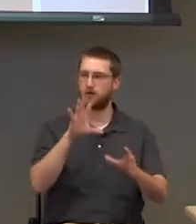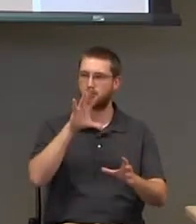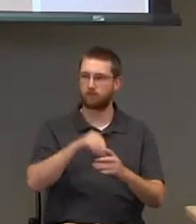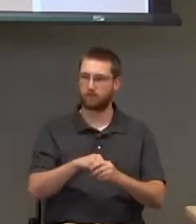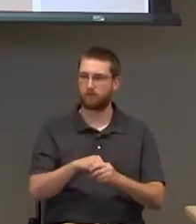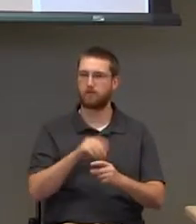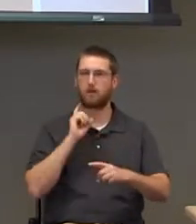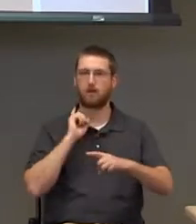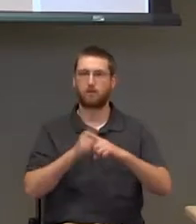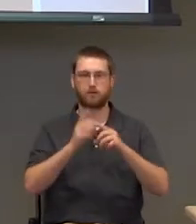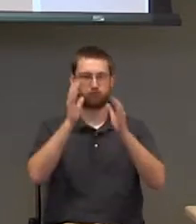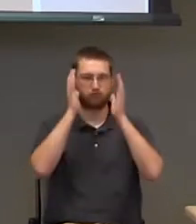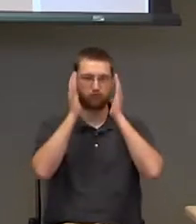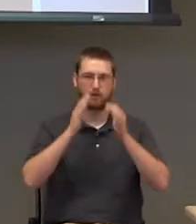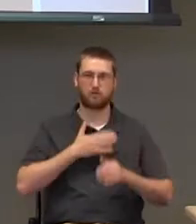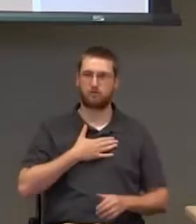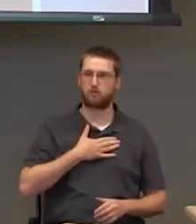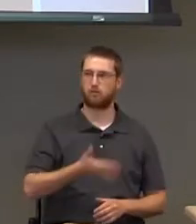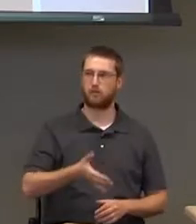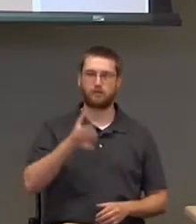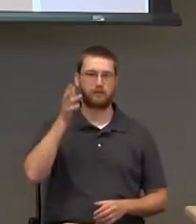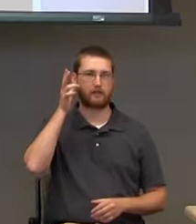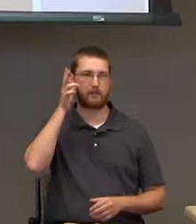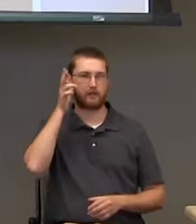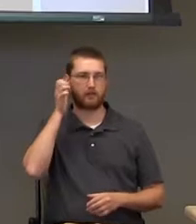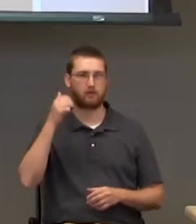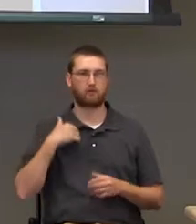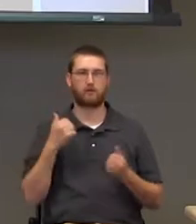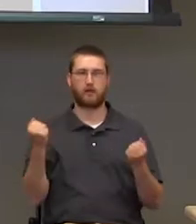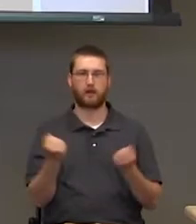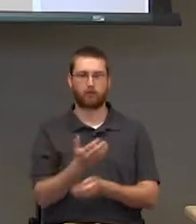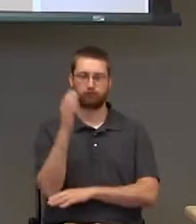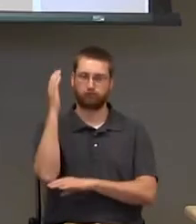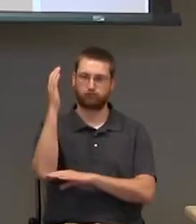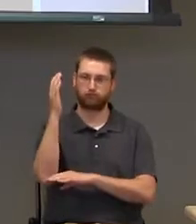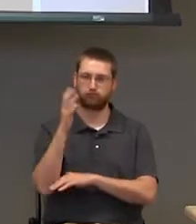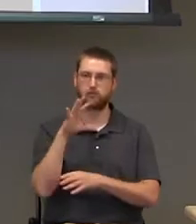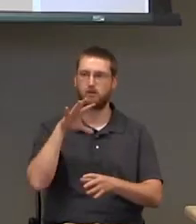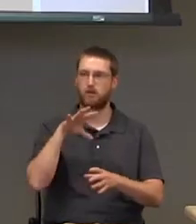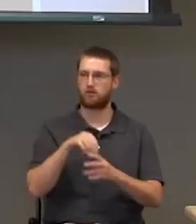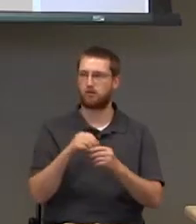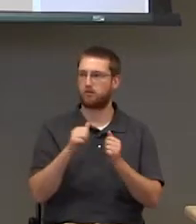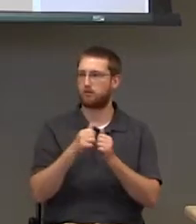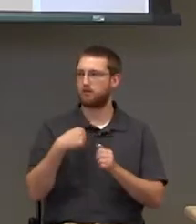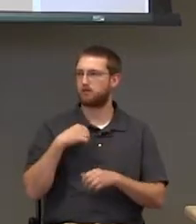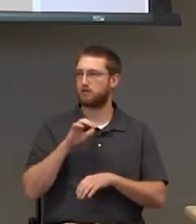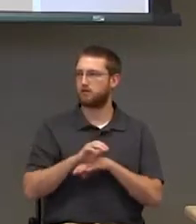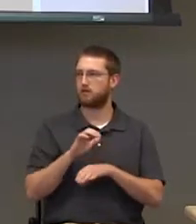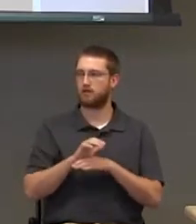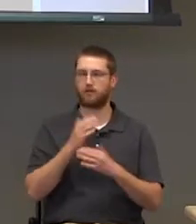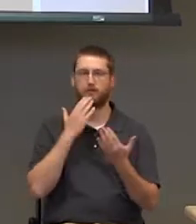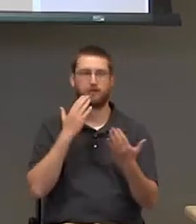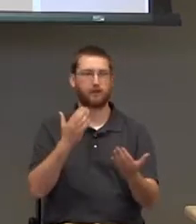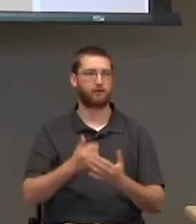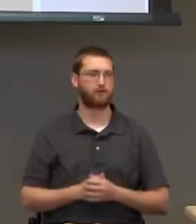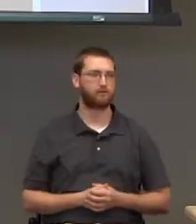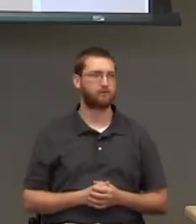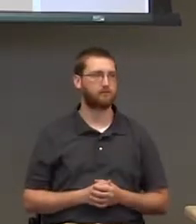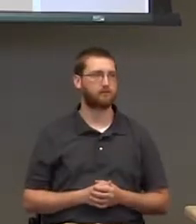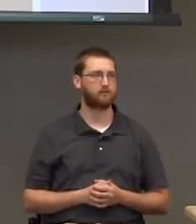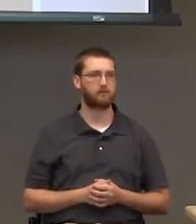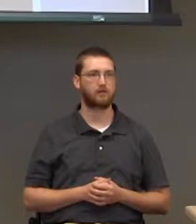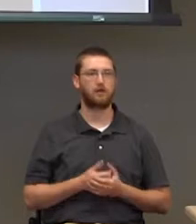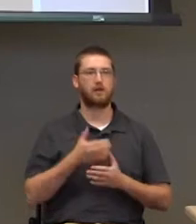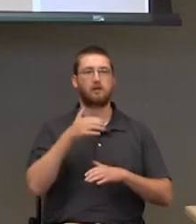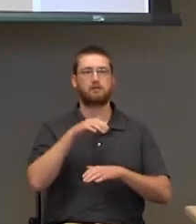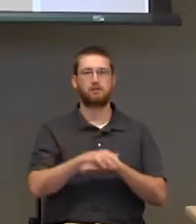participation and your attention and your willingness to hear what I have to say and engaging with me. Tonight we're going to be talking about